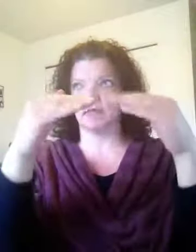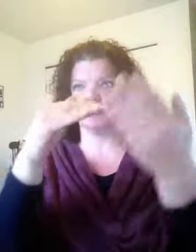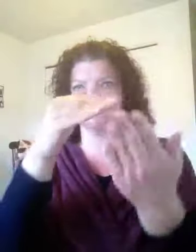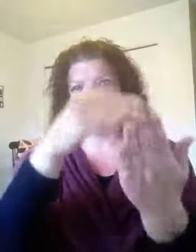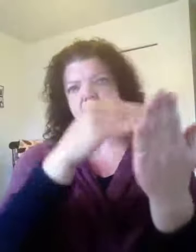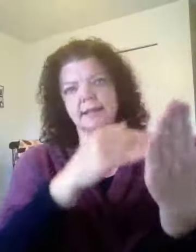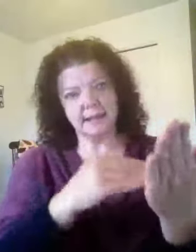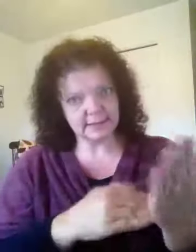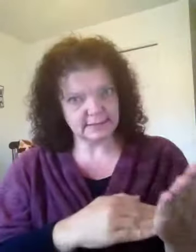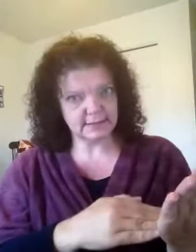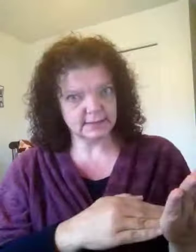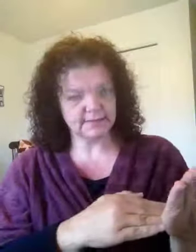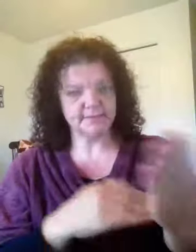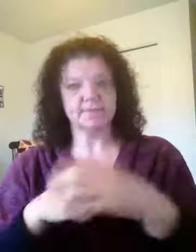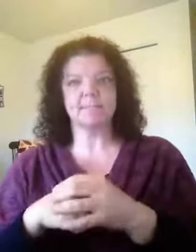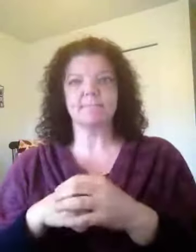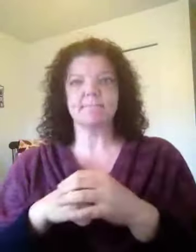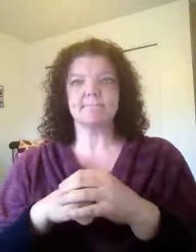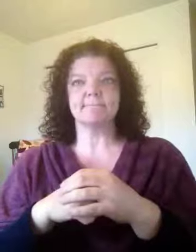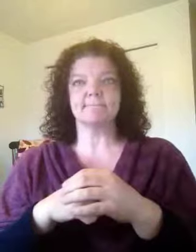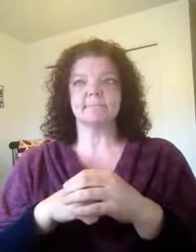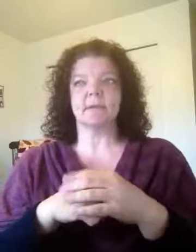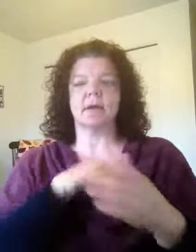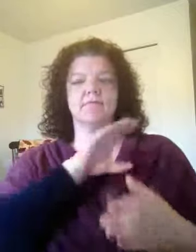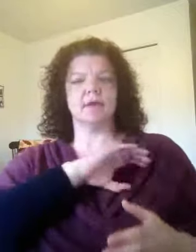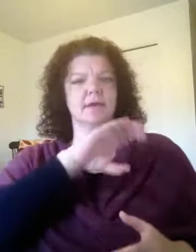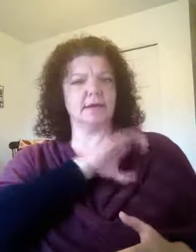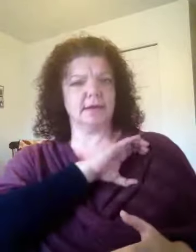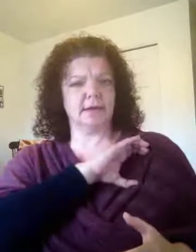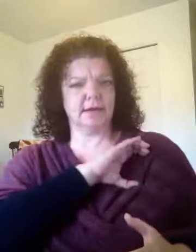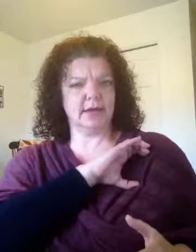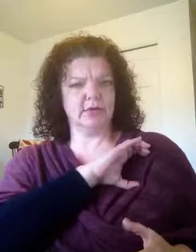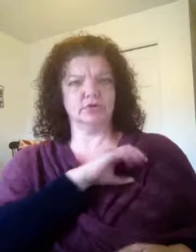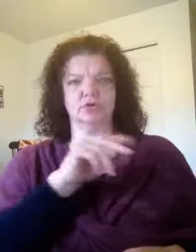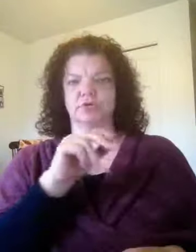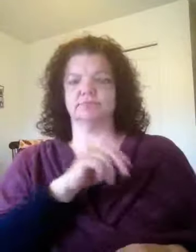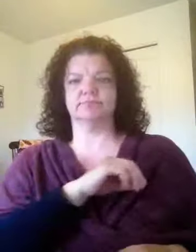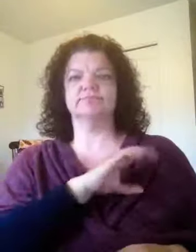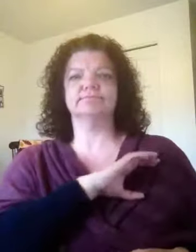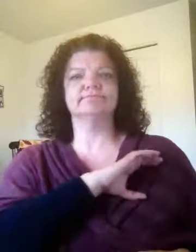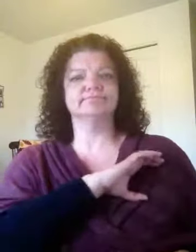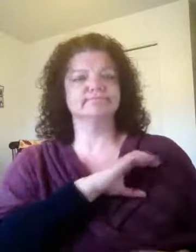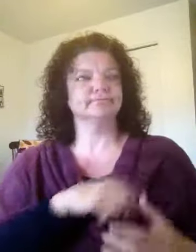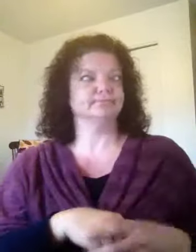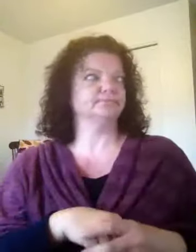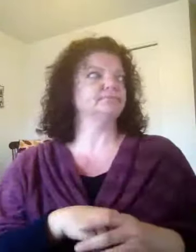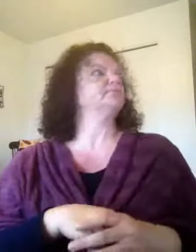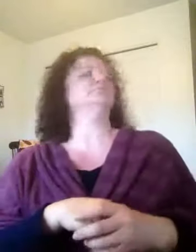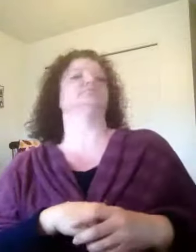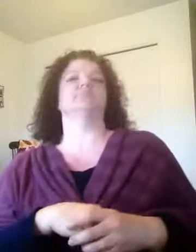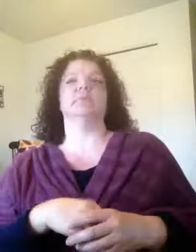I'm also going to put a list of character traits up on the board. So yesterday we talked about some good character traits of a